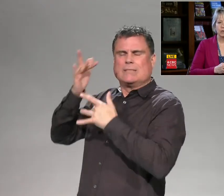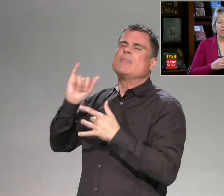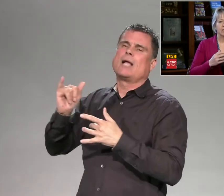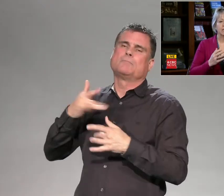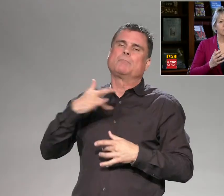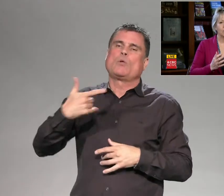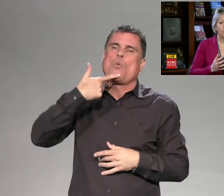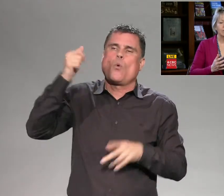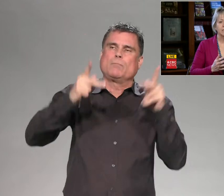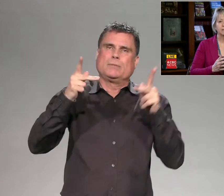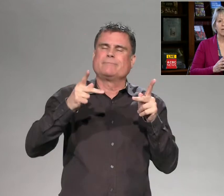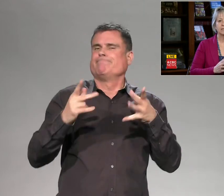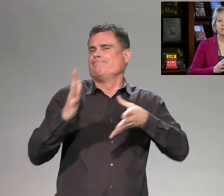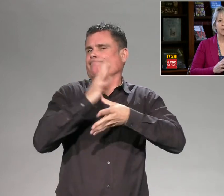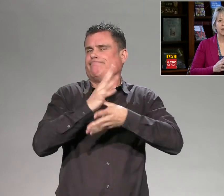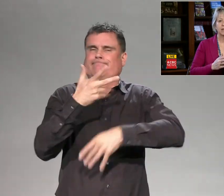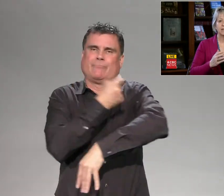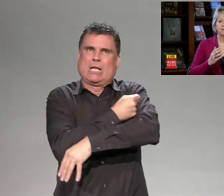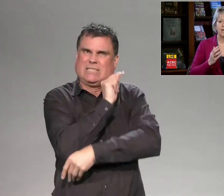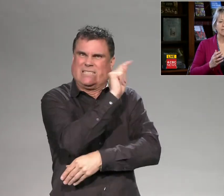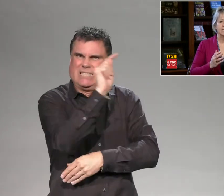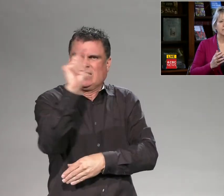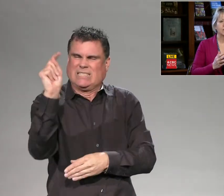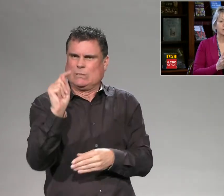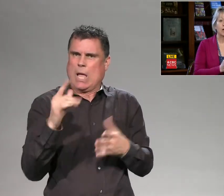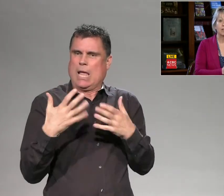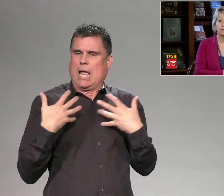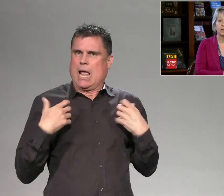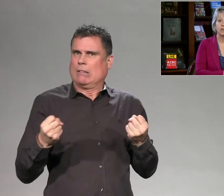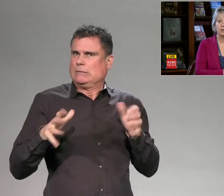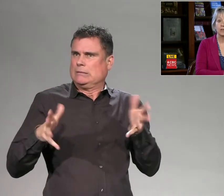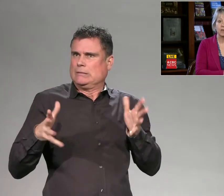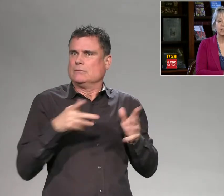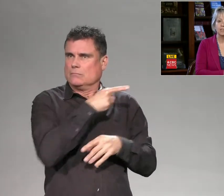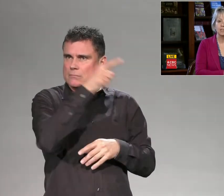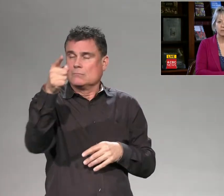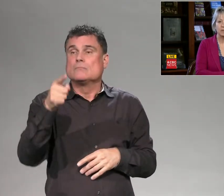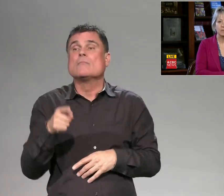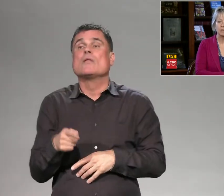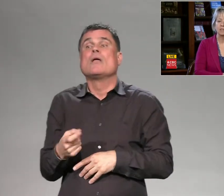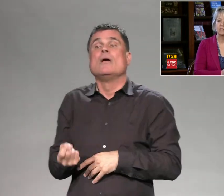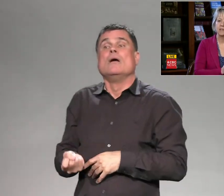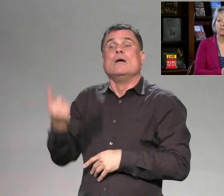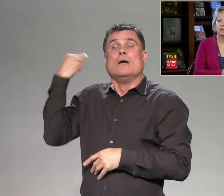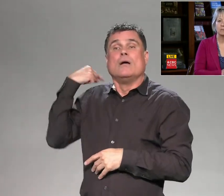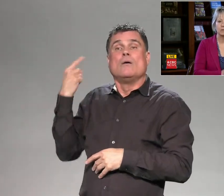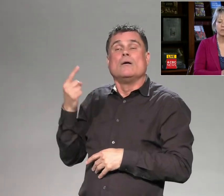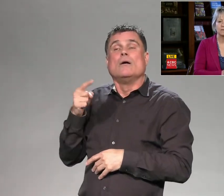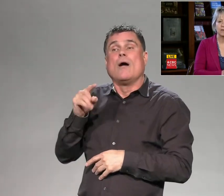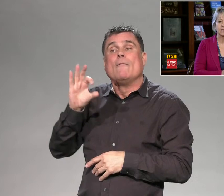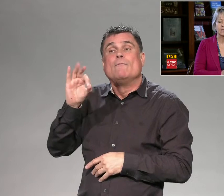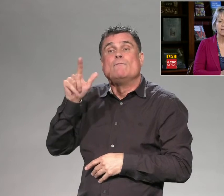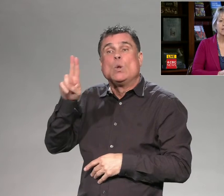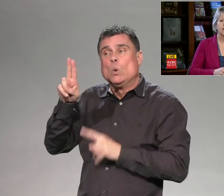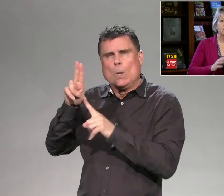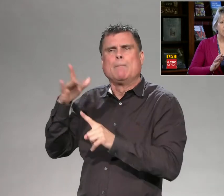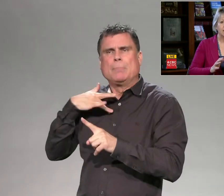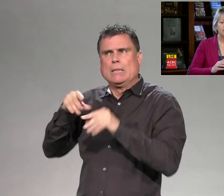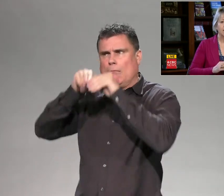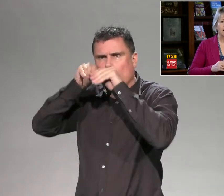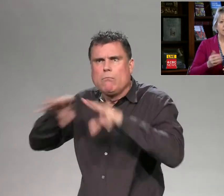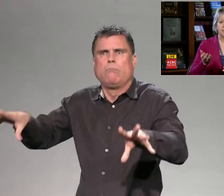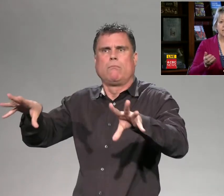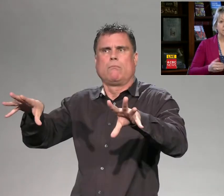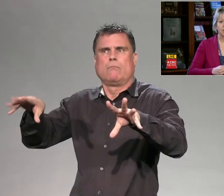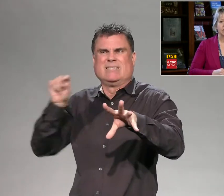years ago, we had an influenza pandemic and the vaccines were trialed very early on in young people because they were being most affected.